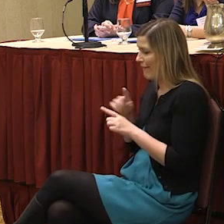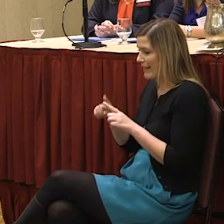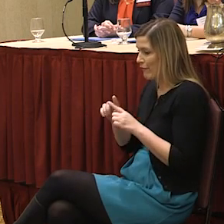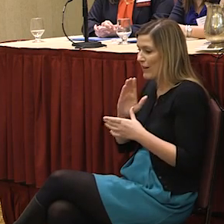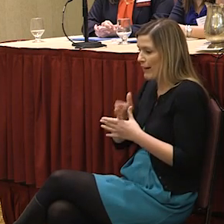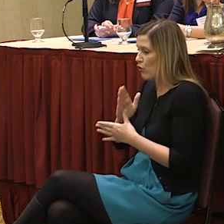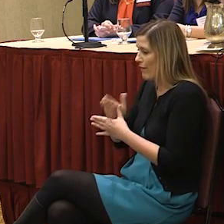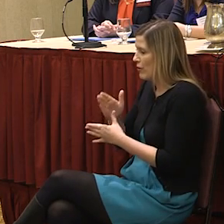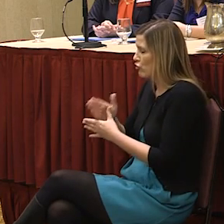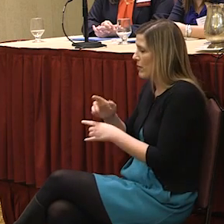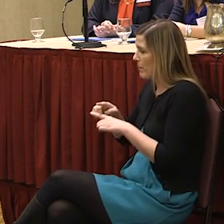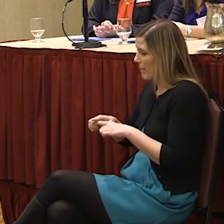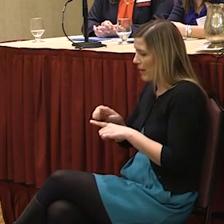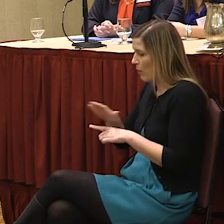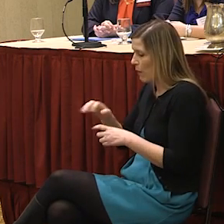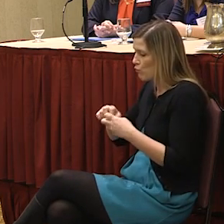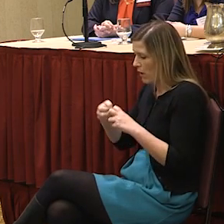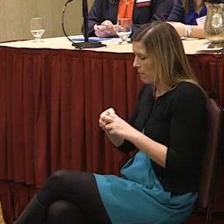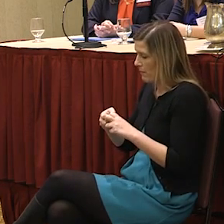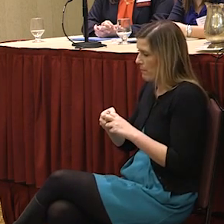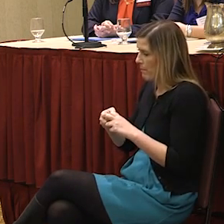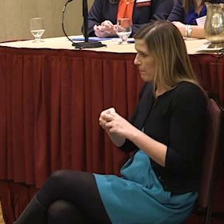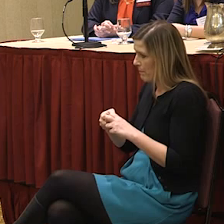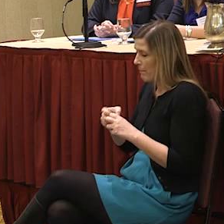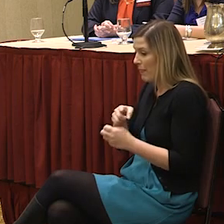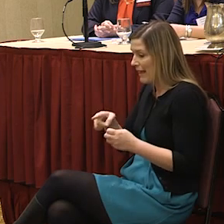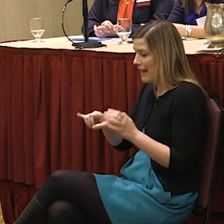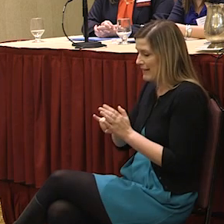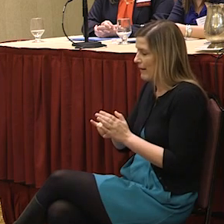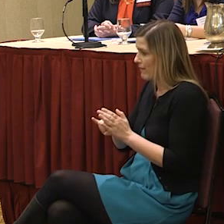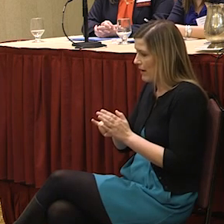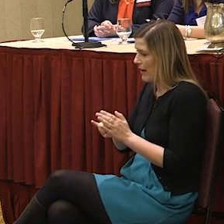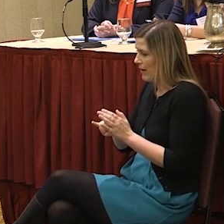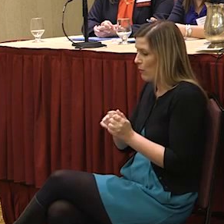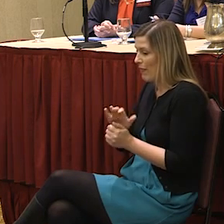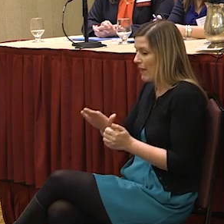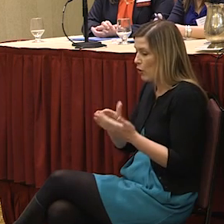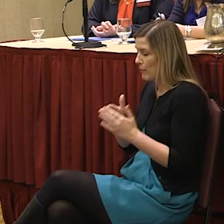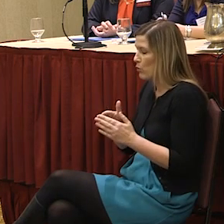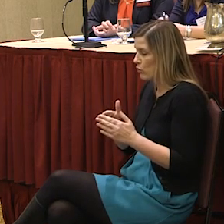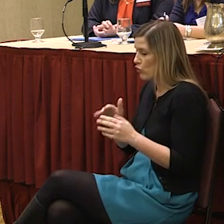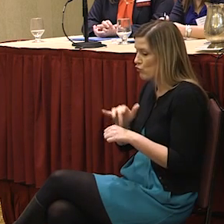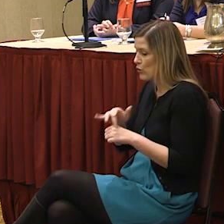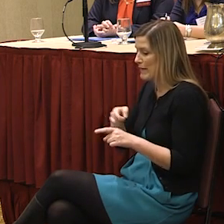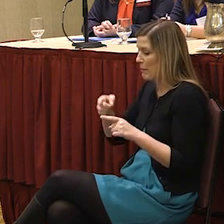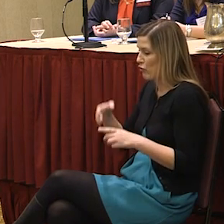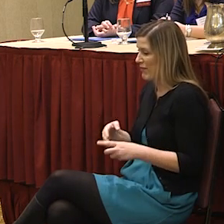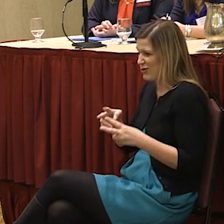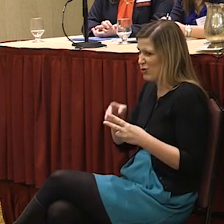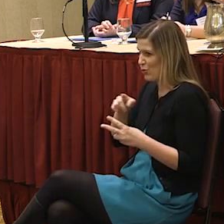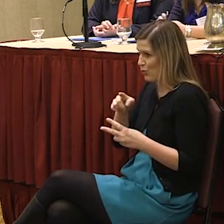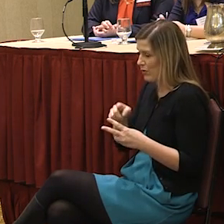interventions, based on the problems that someone has identified with their community resource specialist. And then